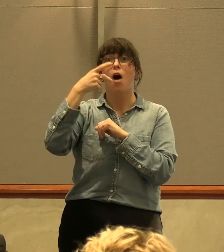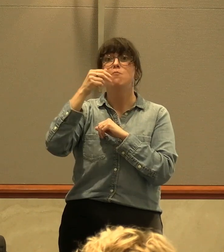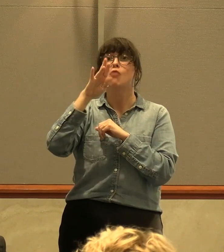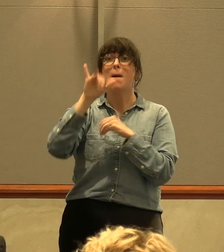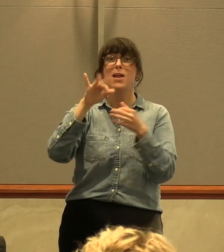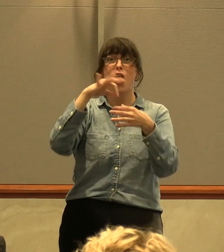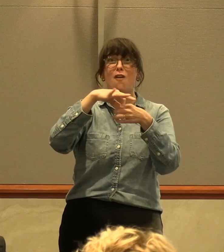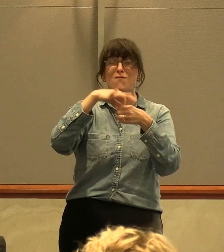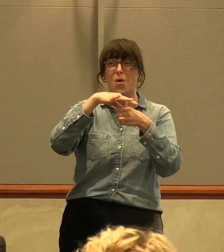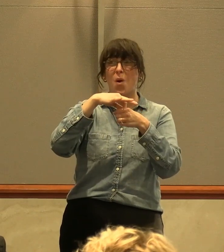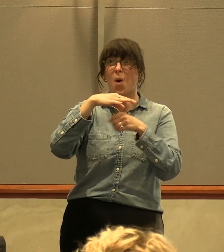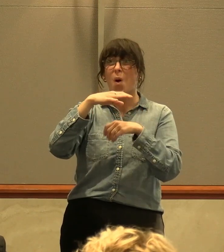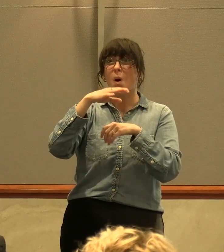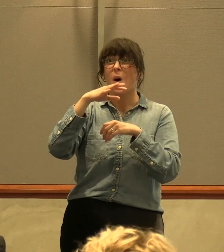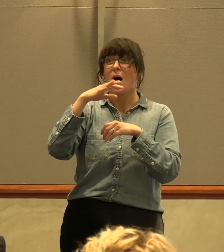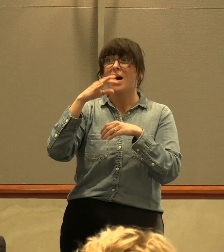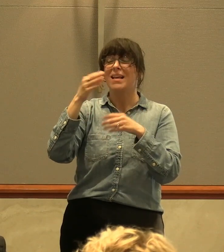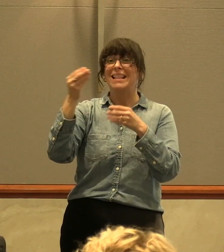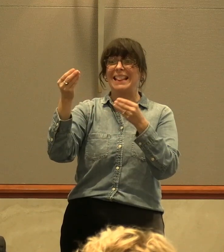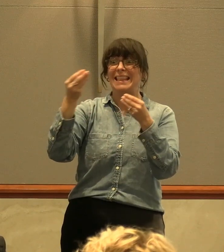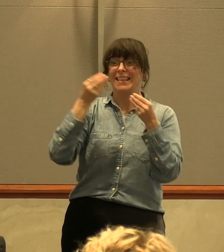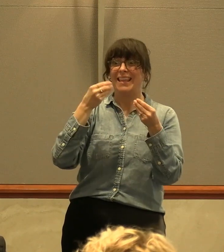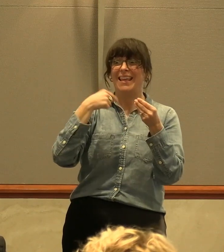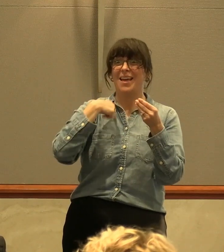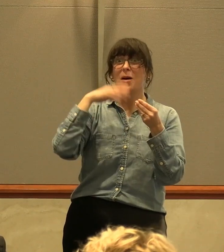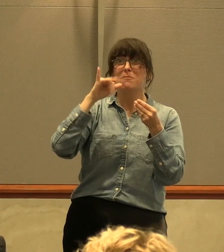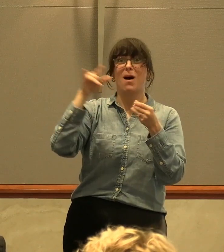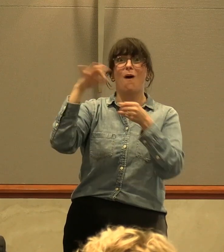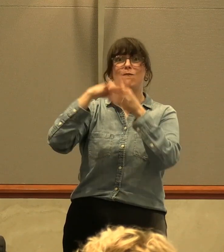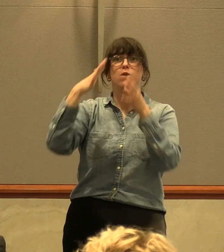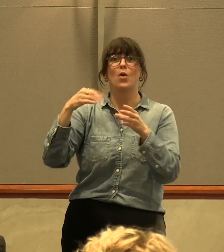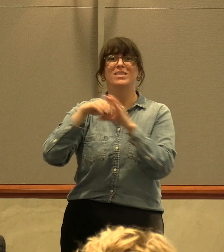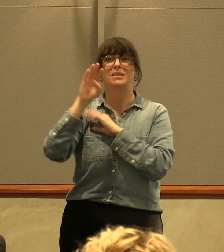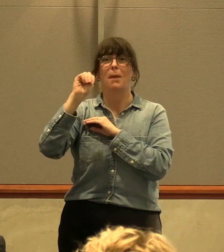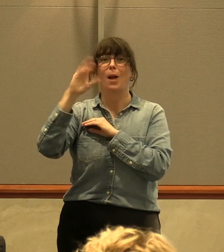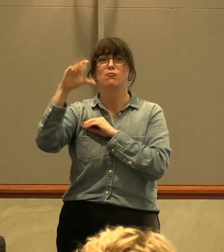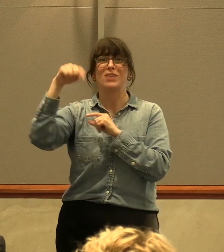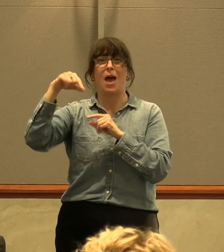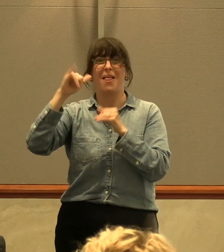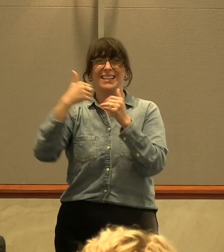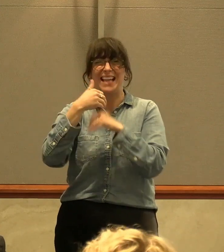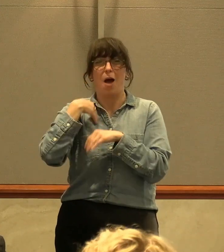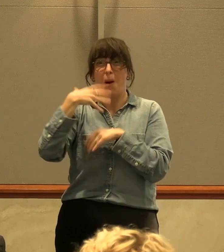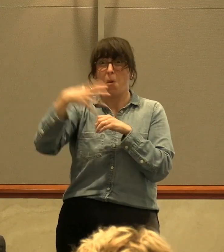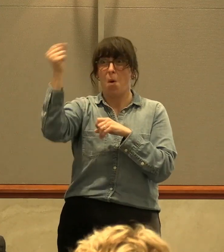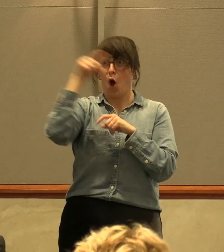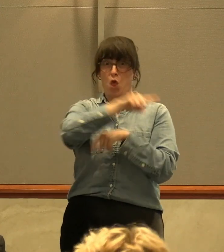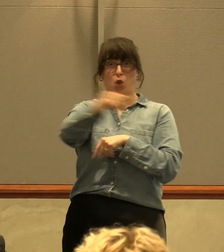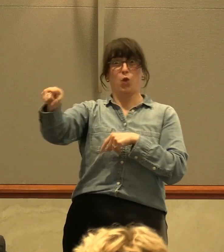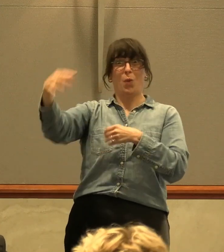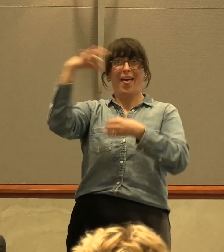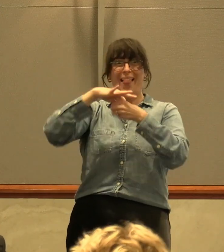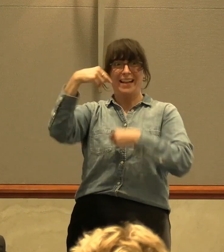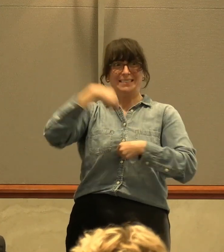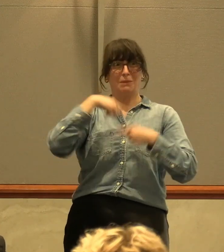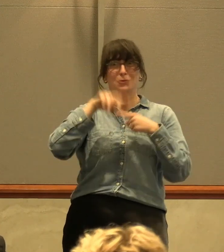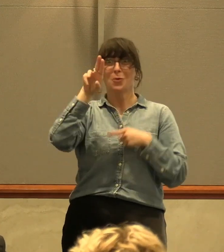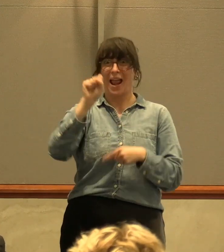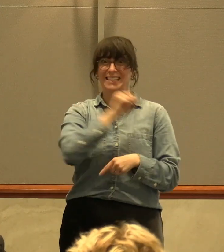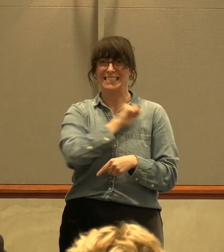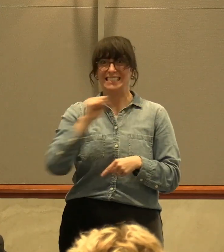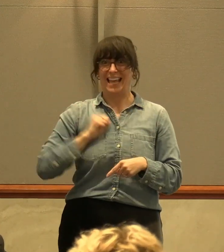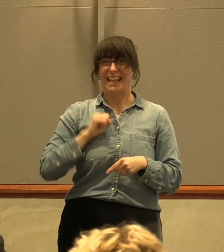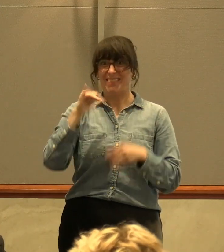primary was given to me by the voters in Montgomery County. You elected me to the United States